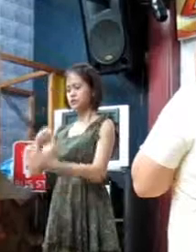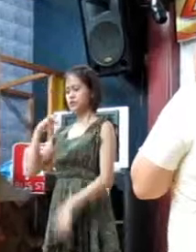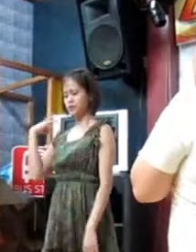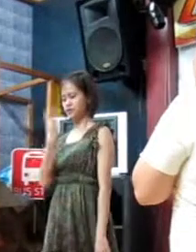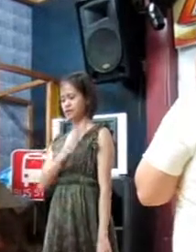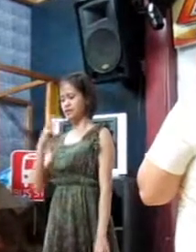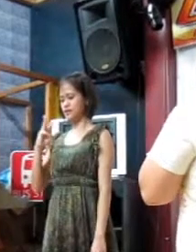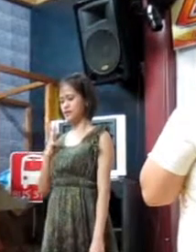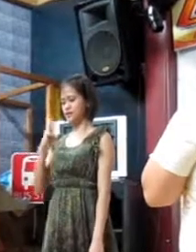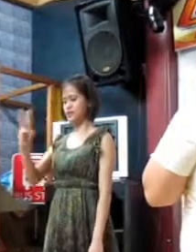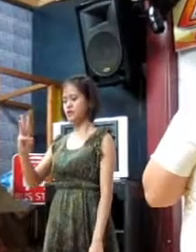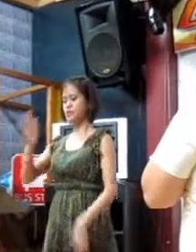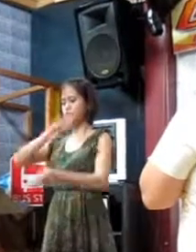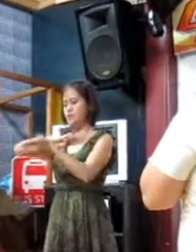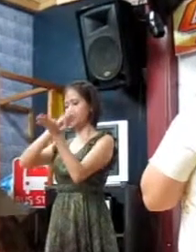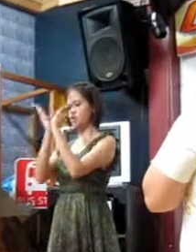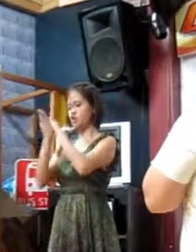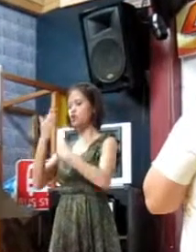will become